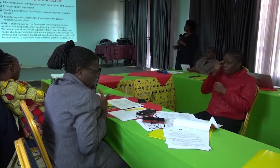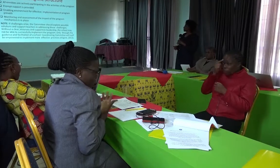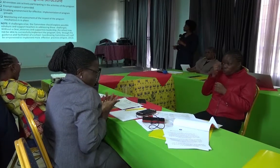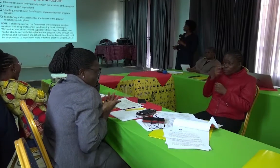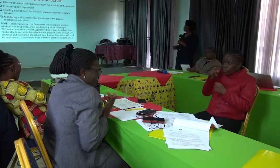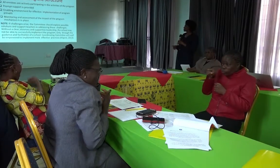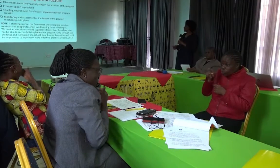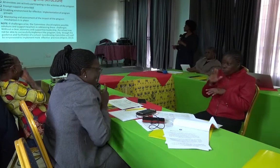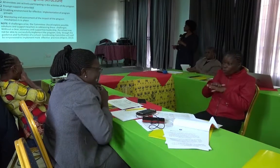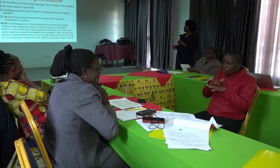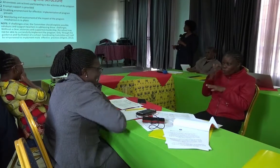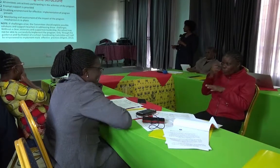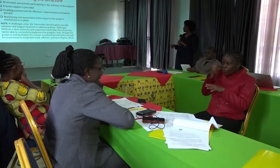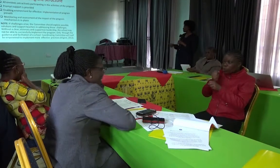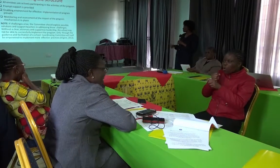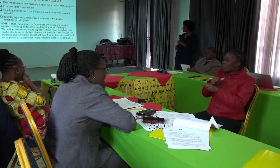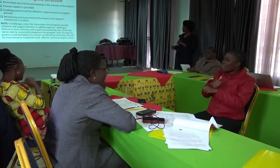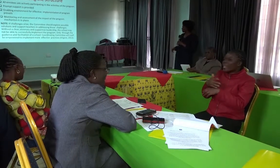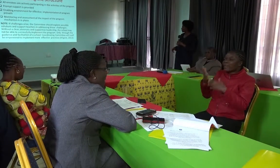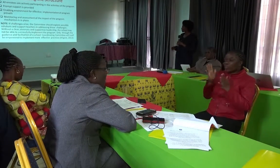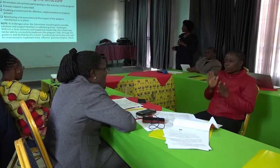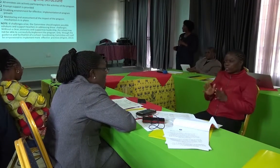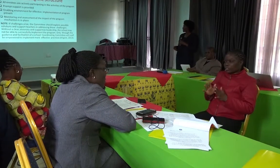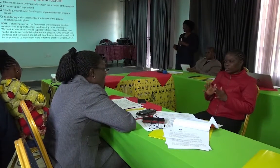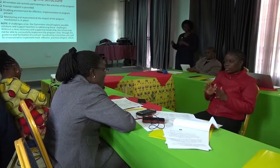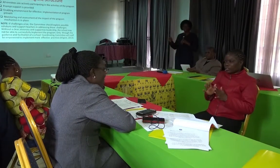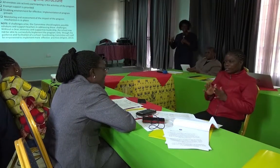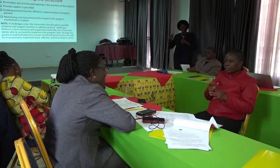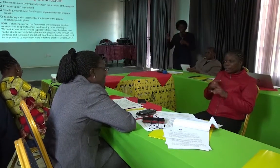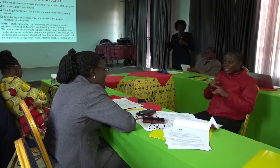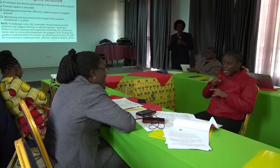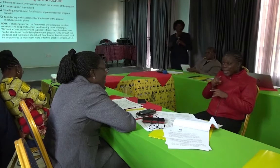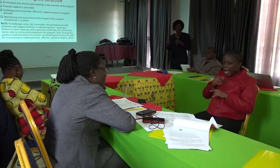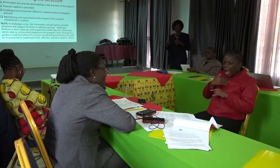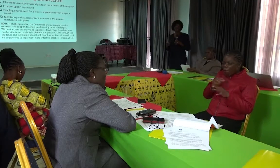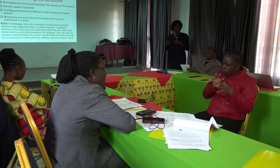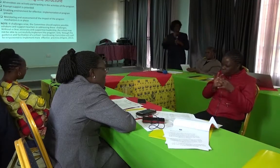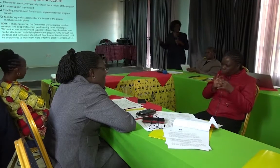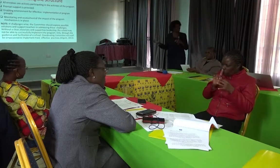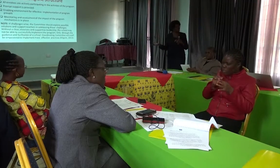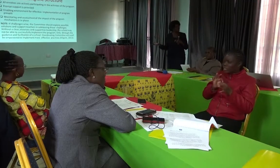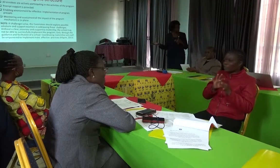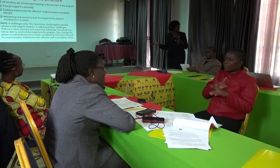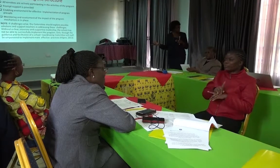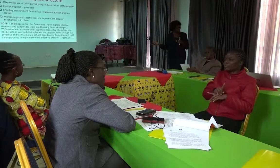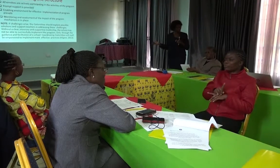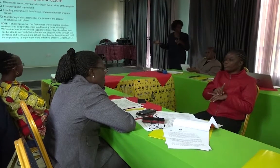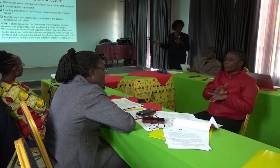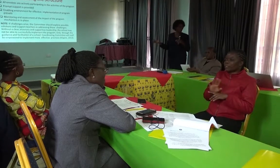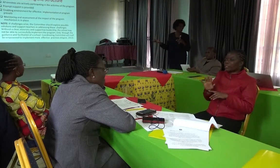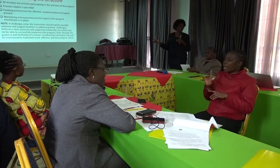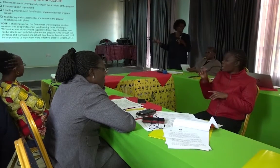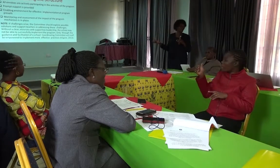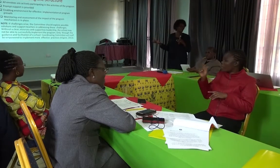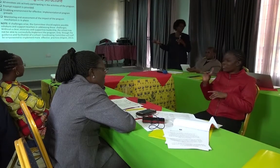enabling environments for effective implementation of the program. And that means the principal has to ensure that, and sometimes it's beyond the principal's